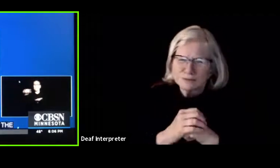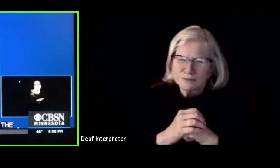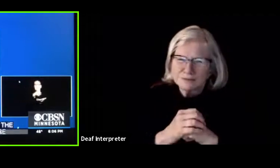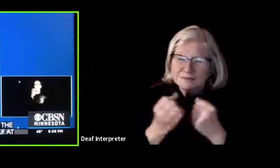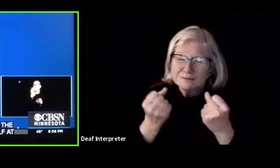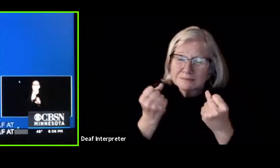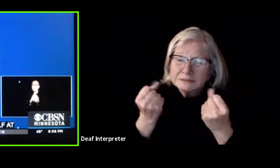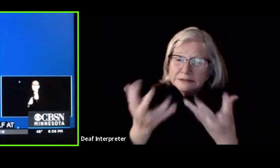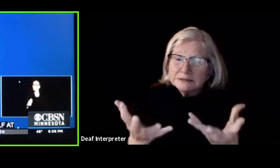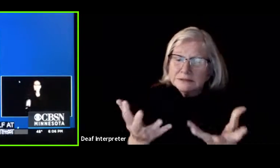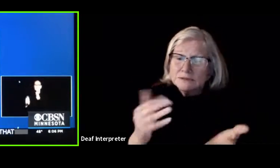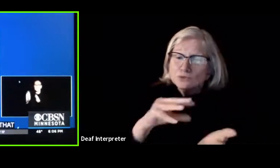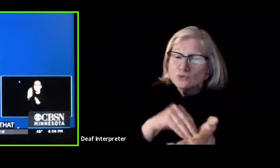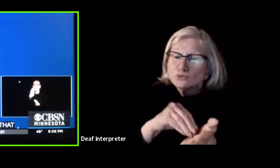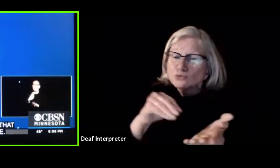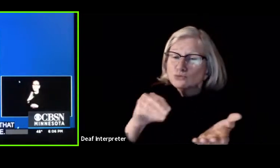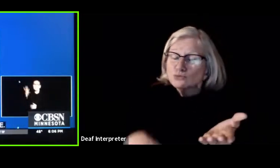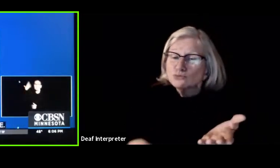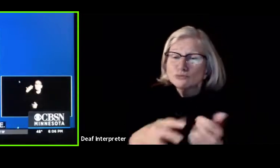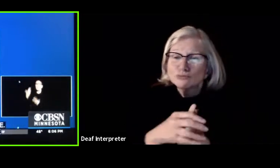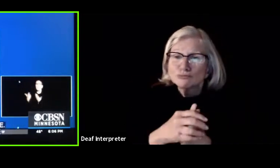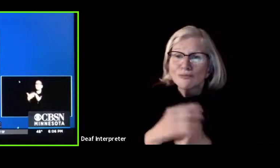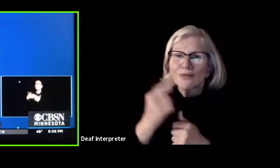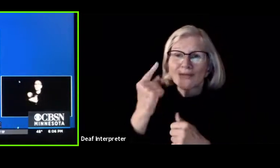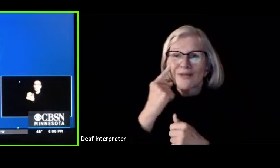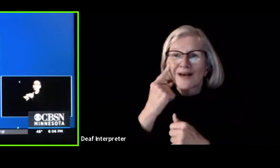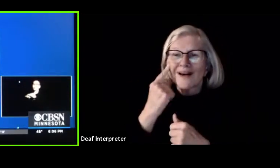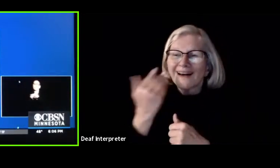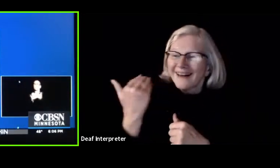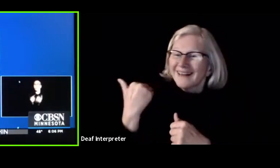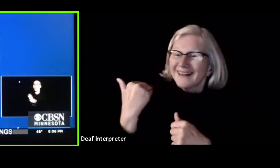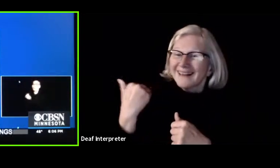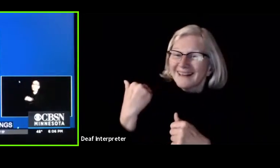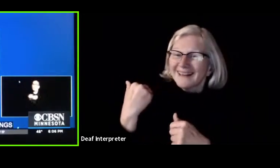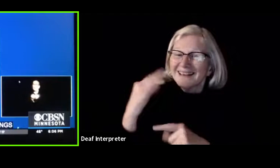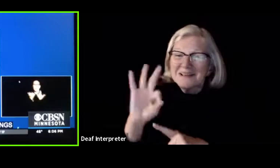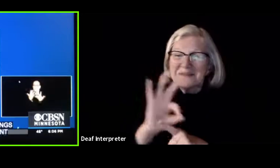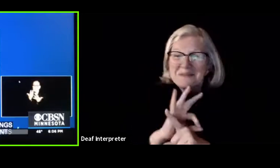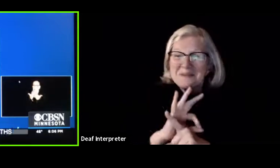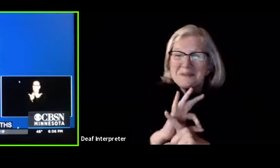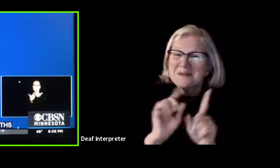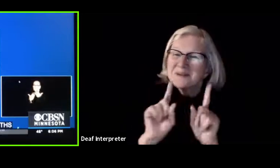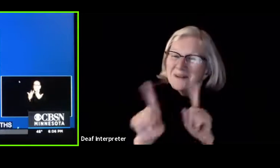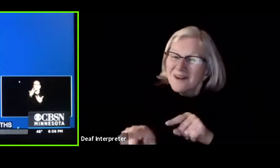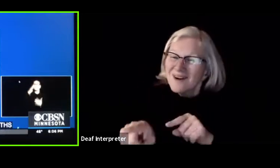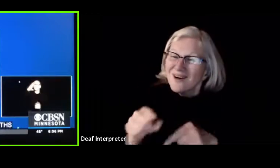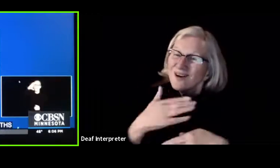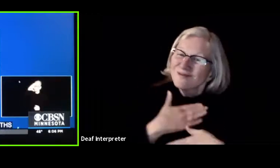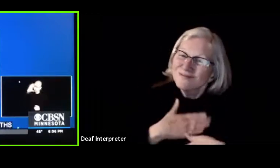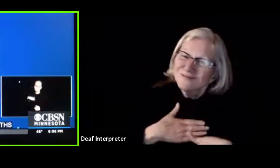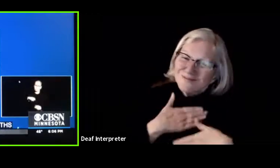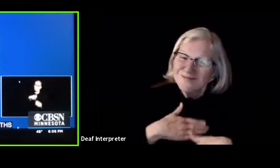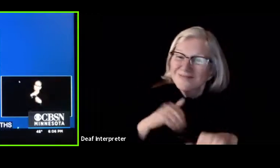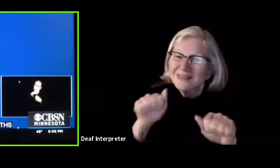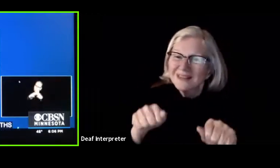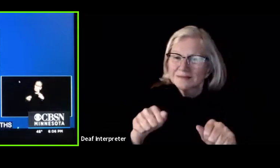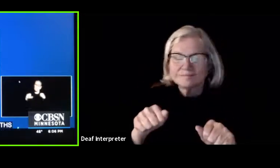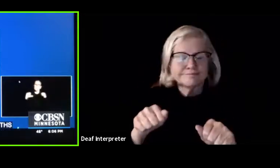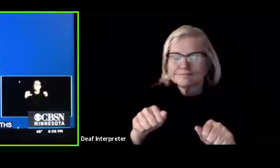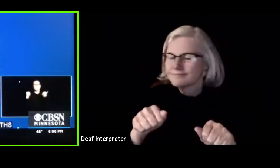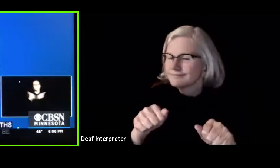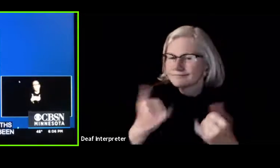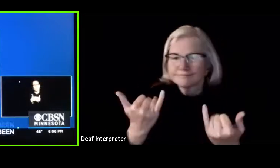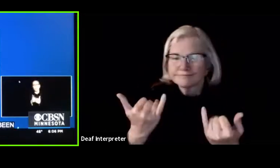easy 9 months ago. We know this has been difficult and it's been challenging, and much has been asked of